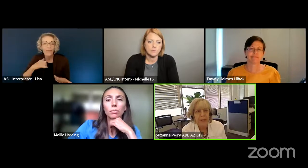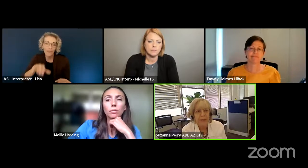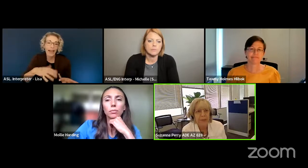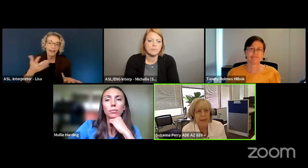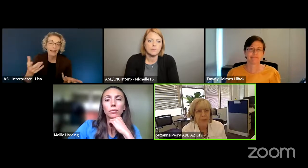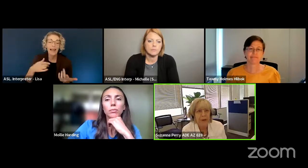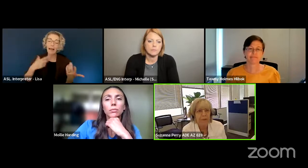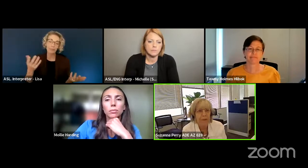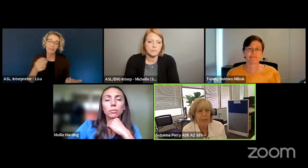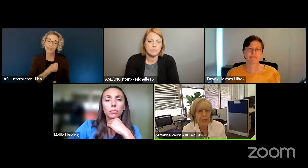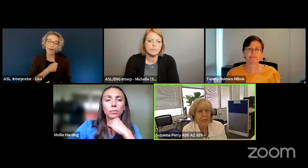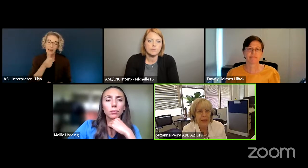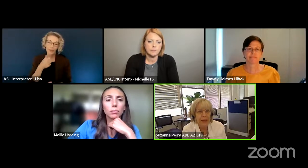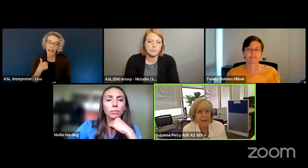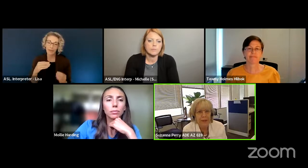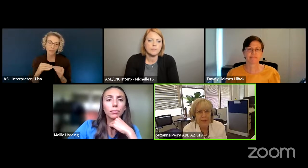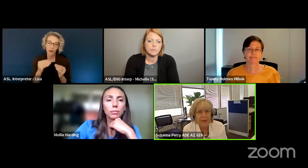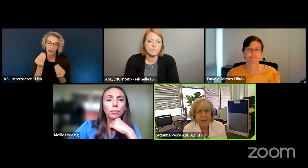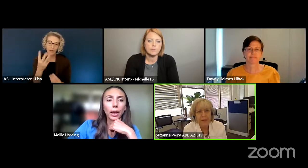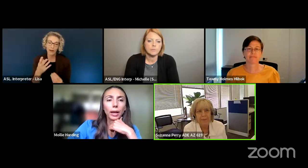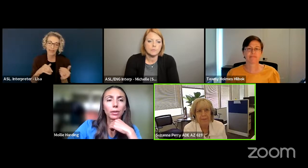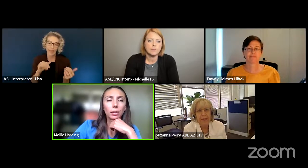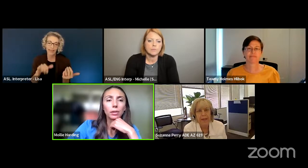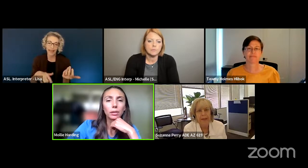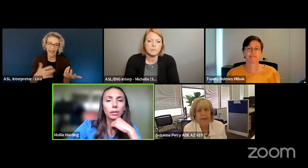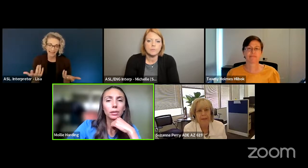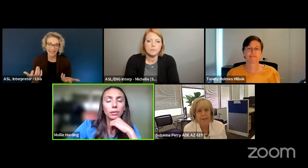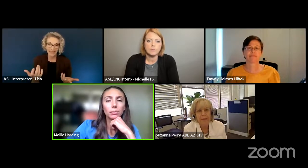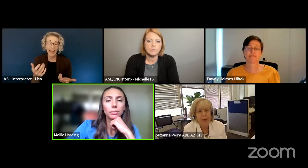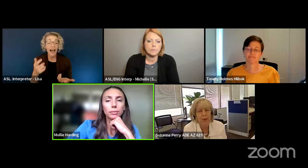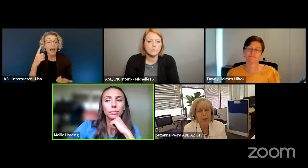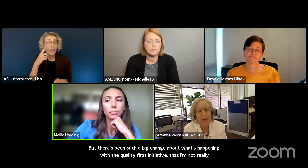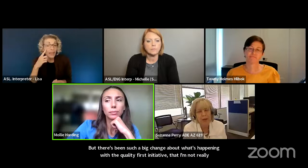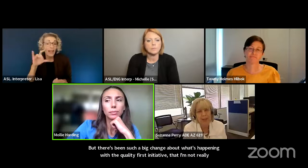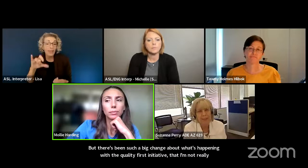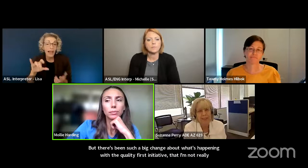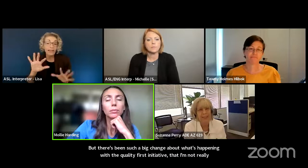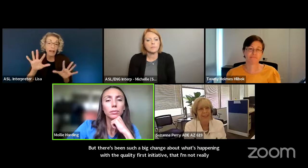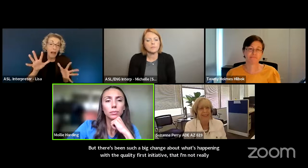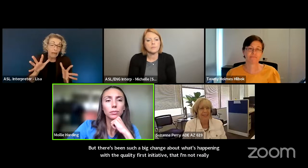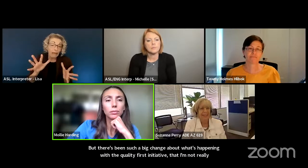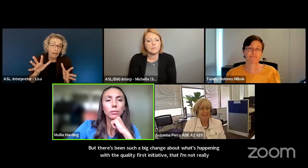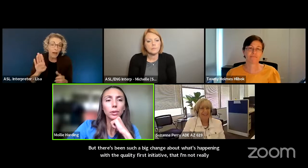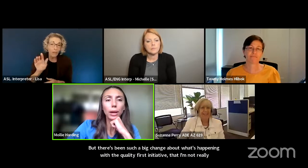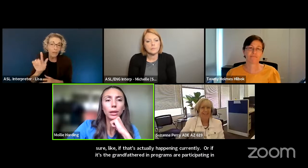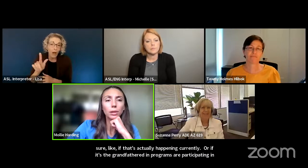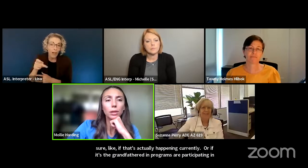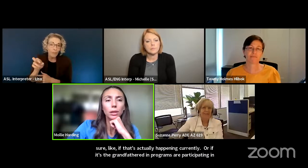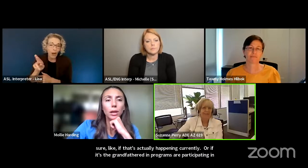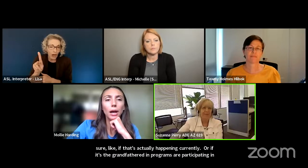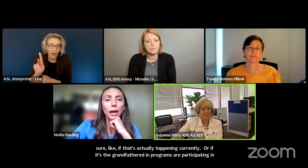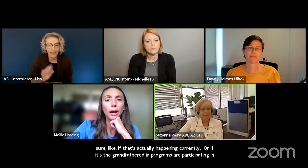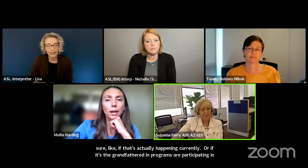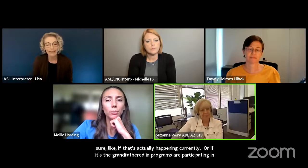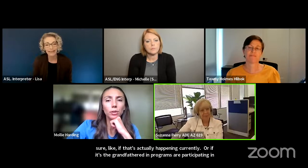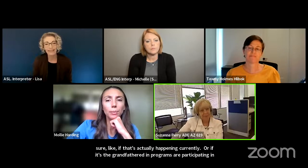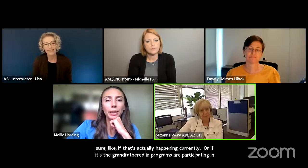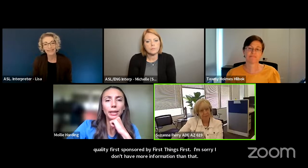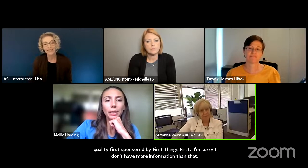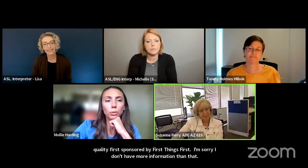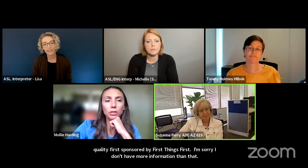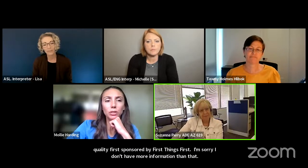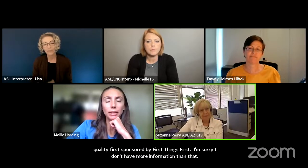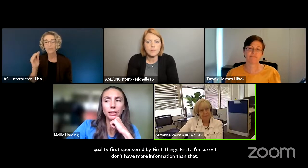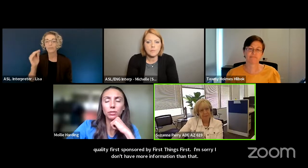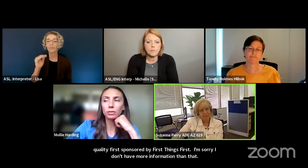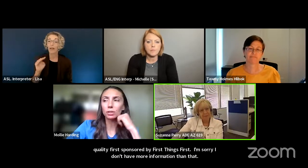I'm sorry, I don't have more information than that on it. Okay. But I think that's the ballpark. Okay. So